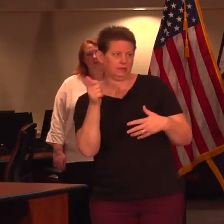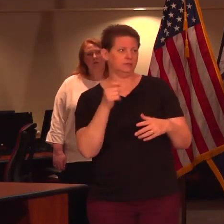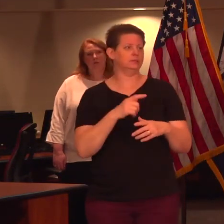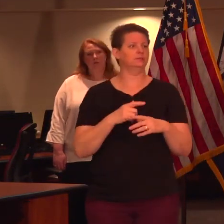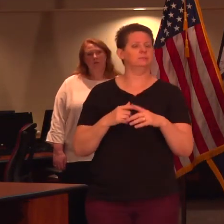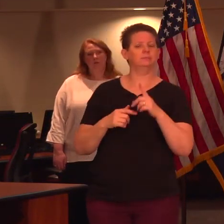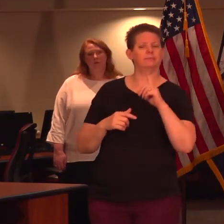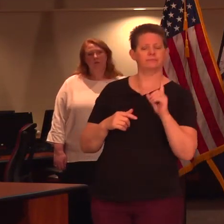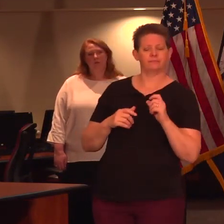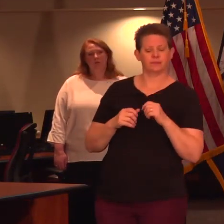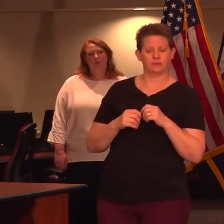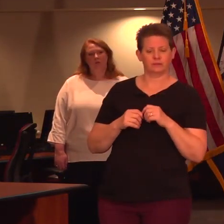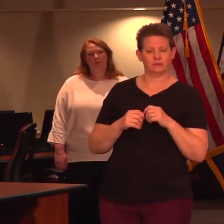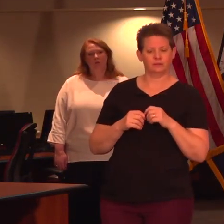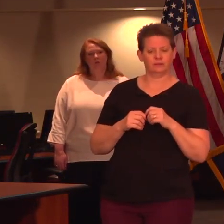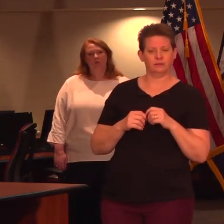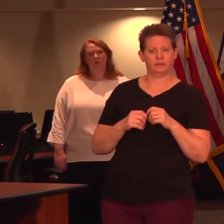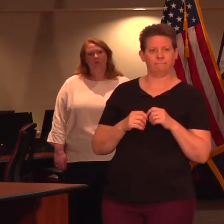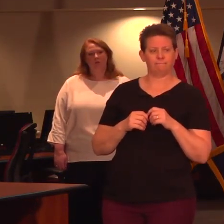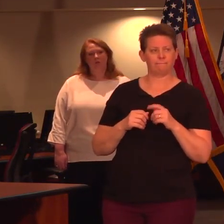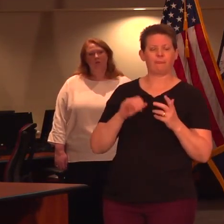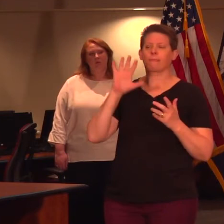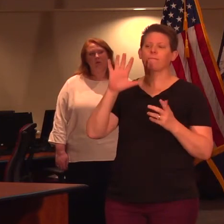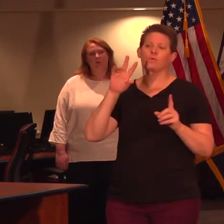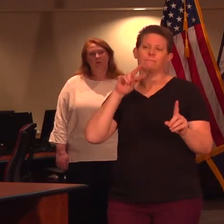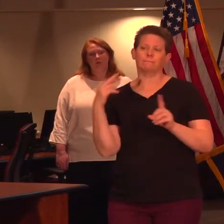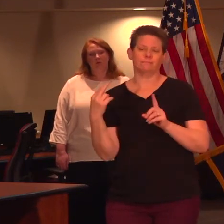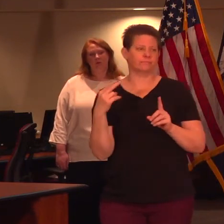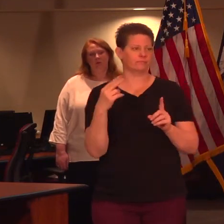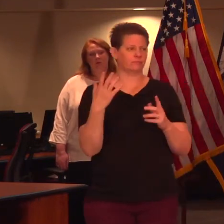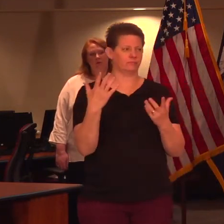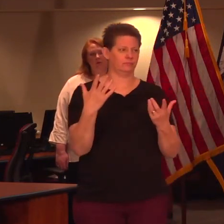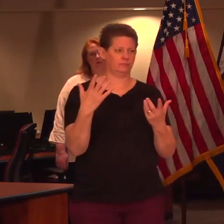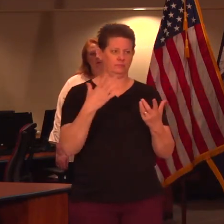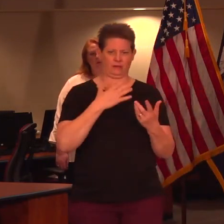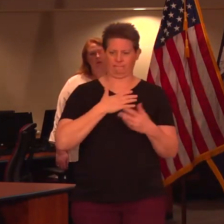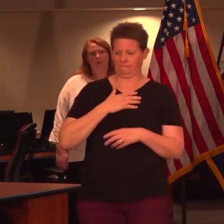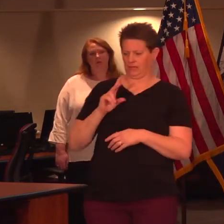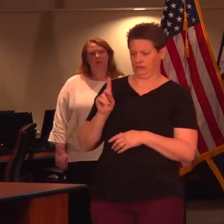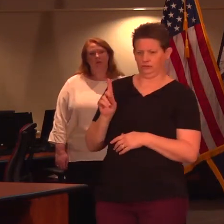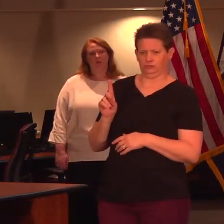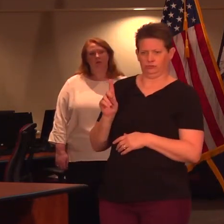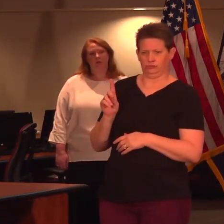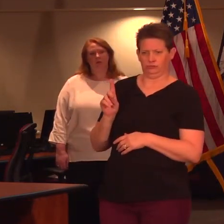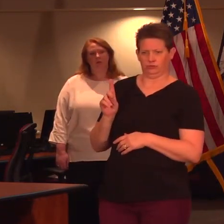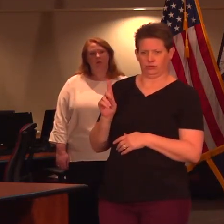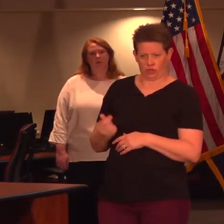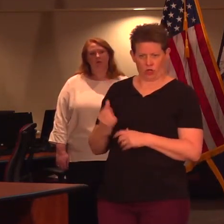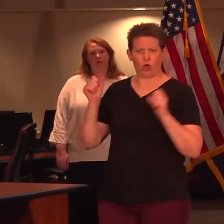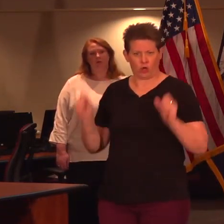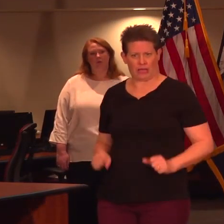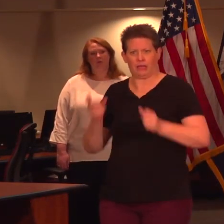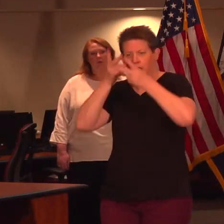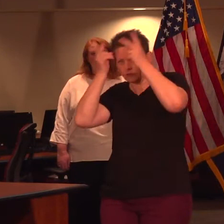do you make of a person who comes to us with a question saying, why can't I go and get my dog groomed, but I can't go get the haircut that I've been needing for